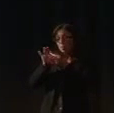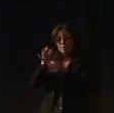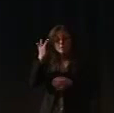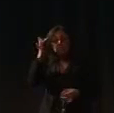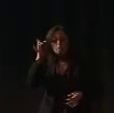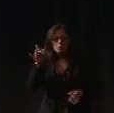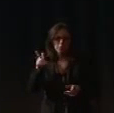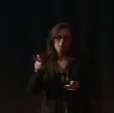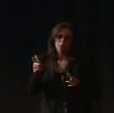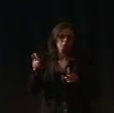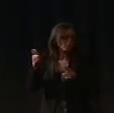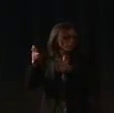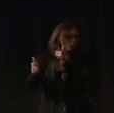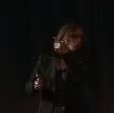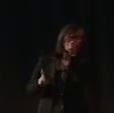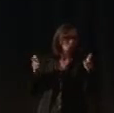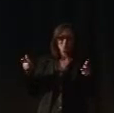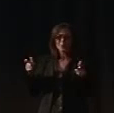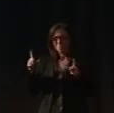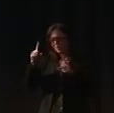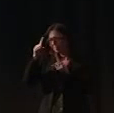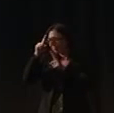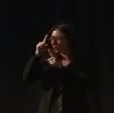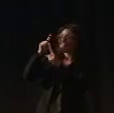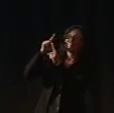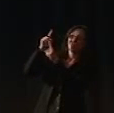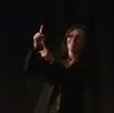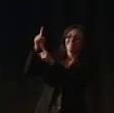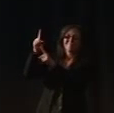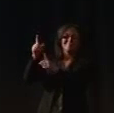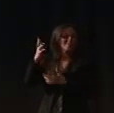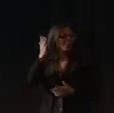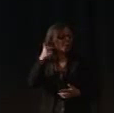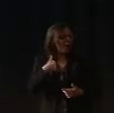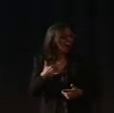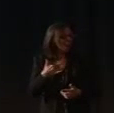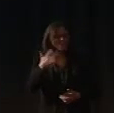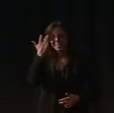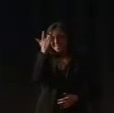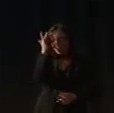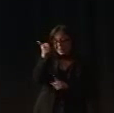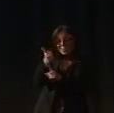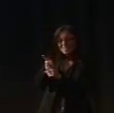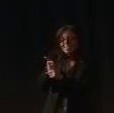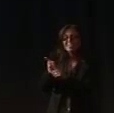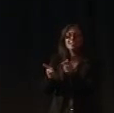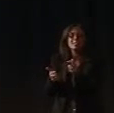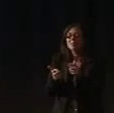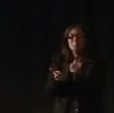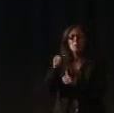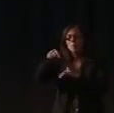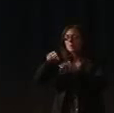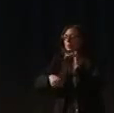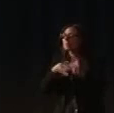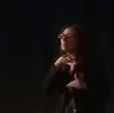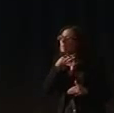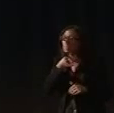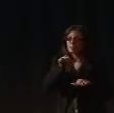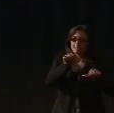think, the greatest problem in science and technology today. There are other great